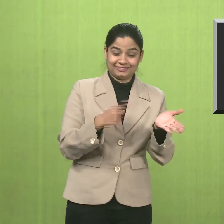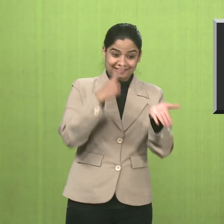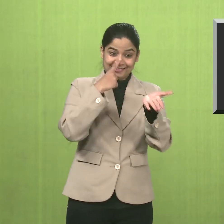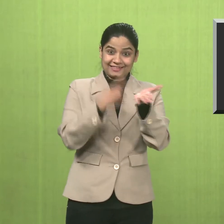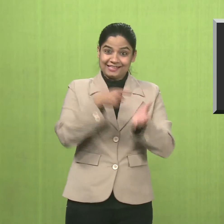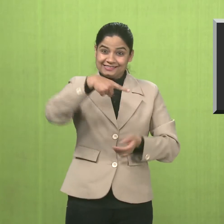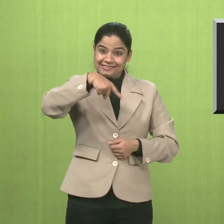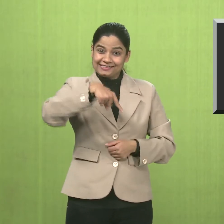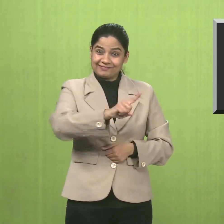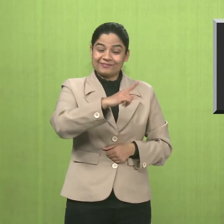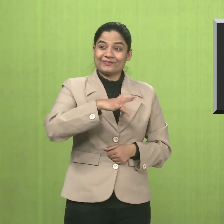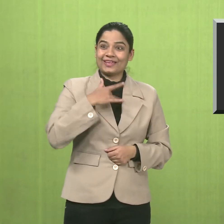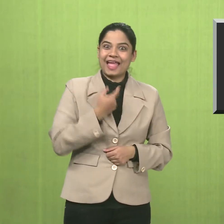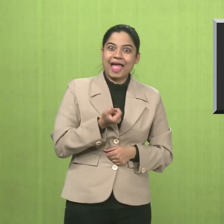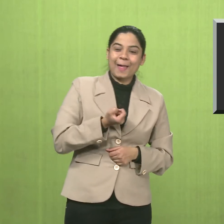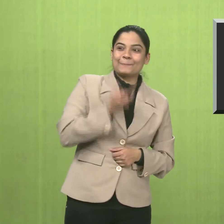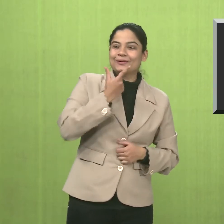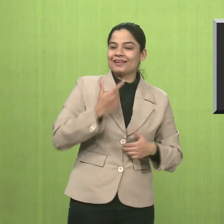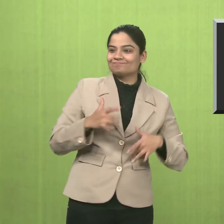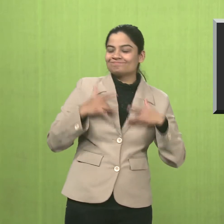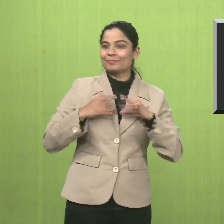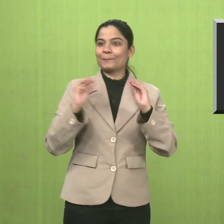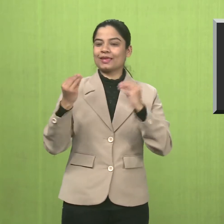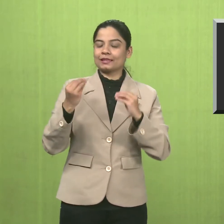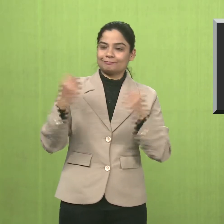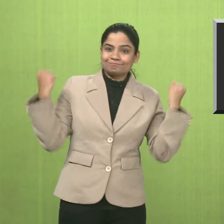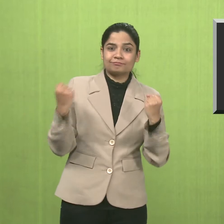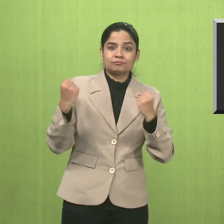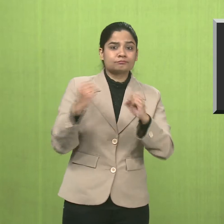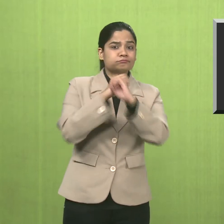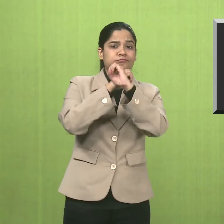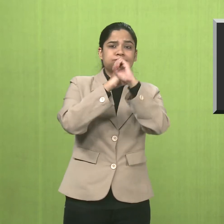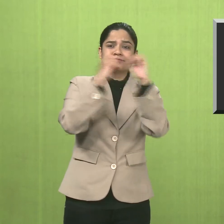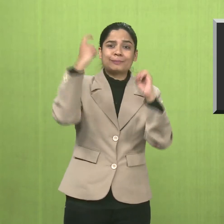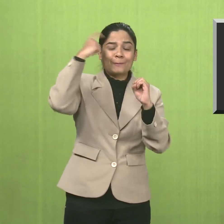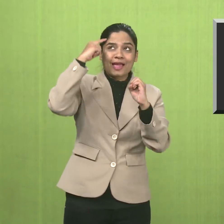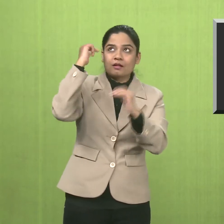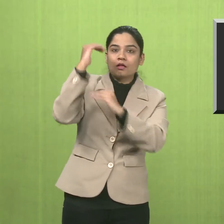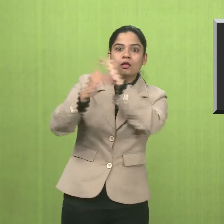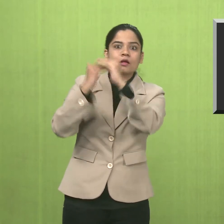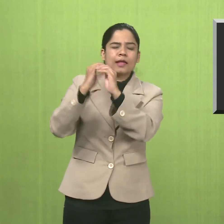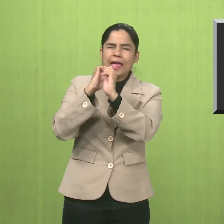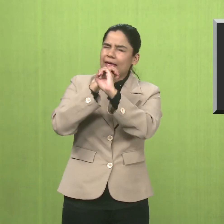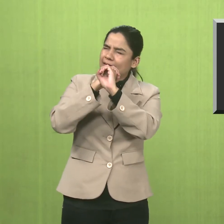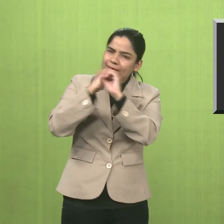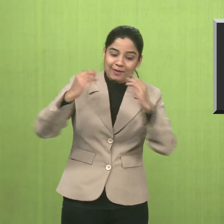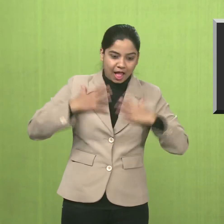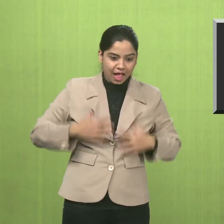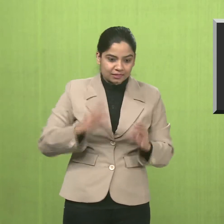So what do we learn from this story? Children like Radha are not happy children. They are